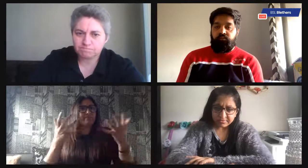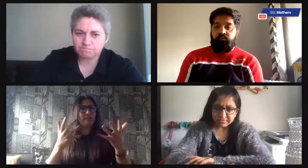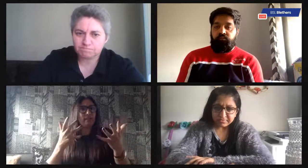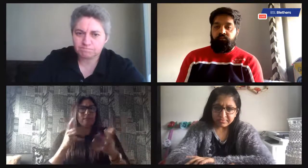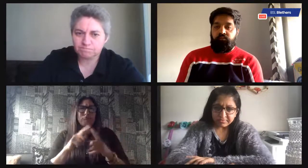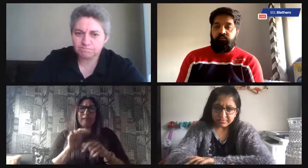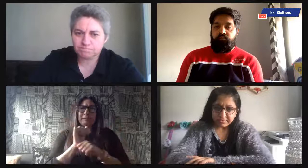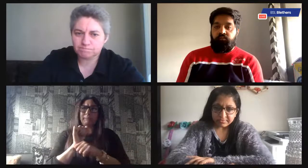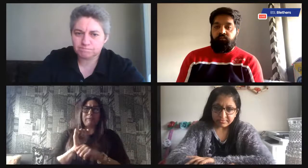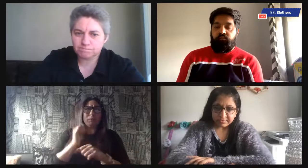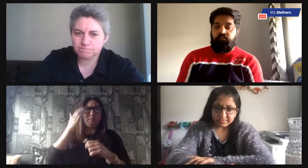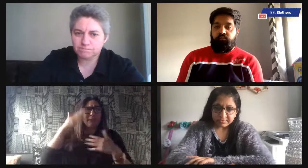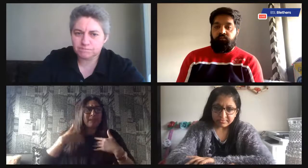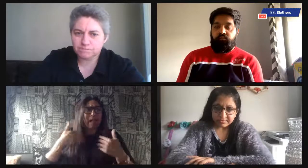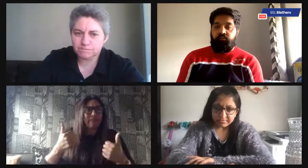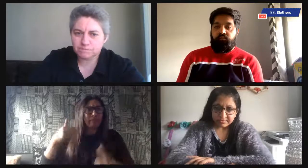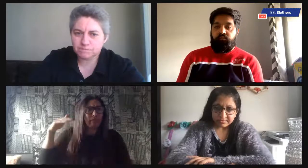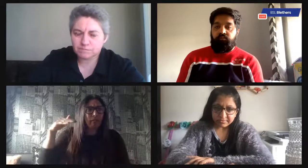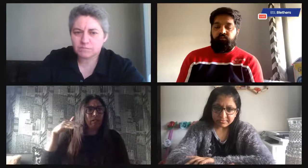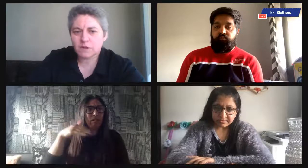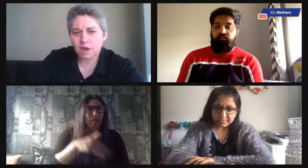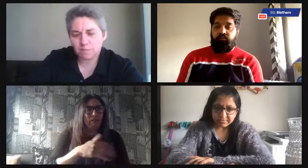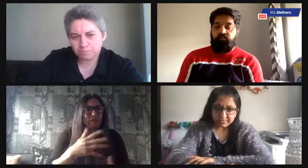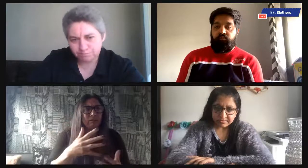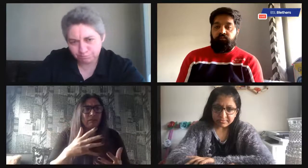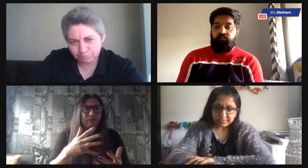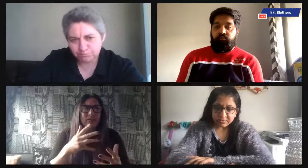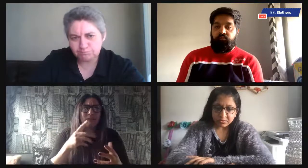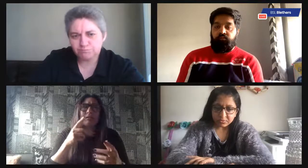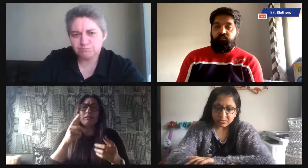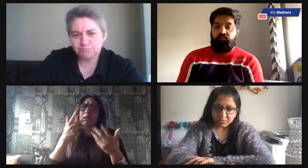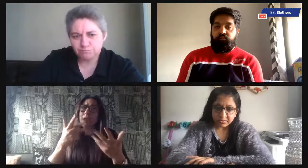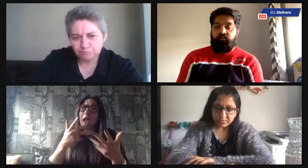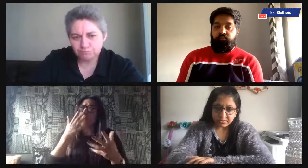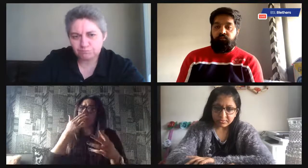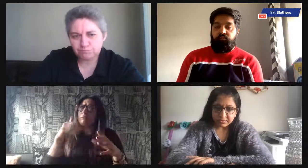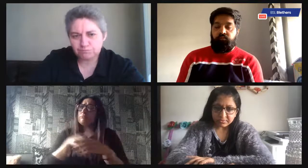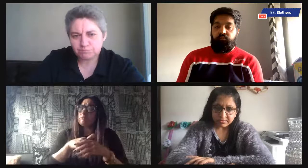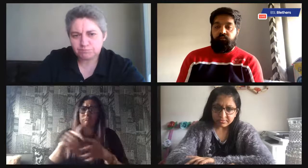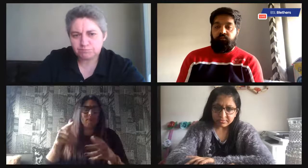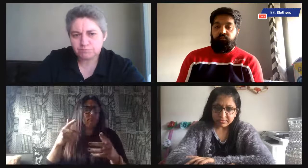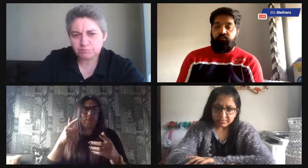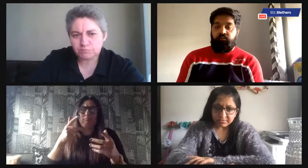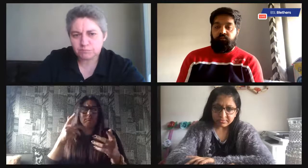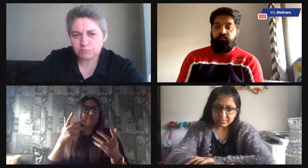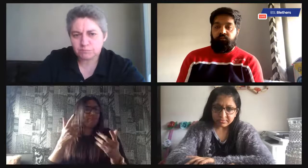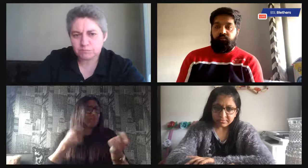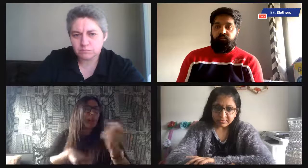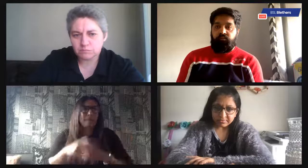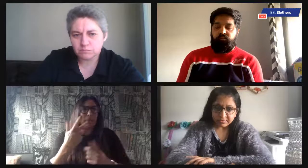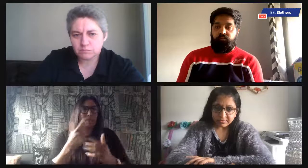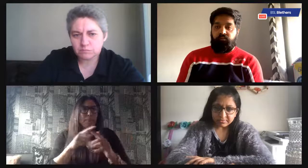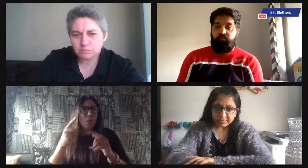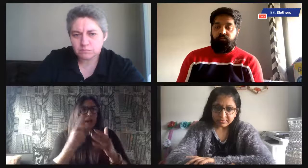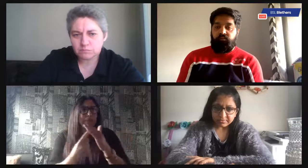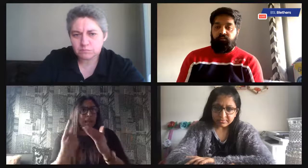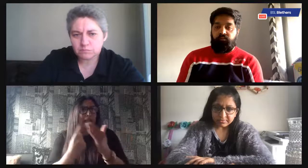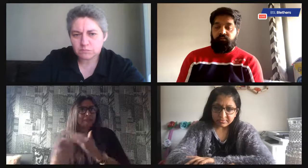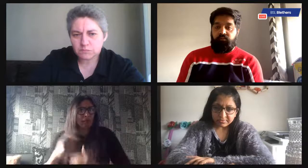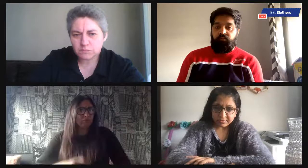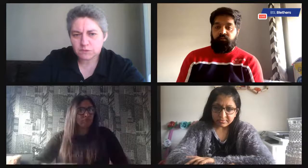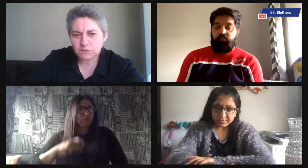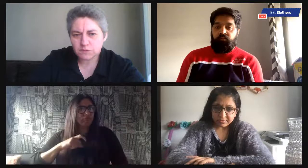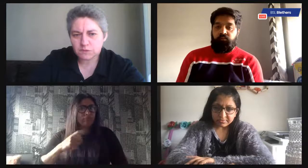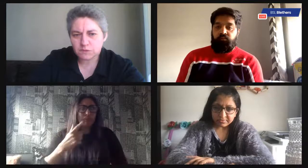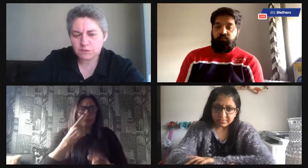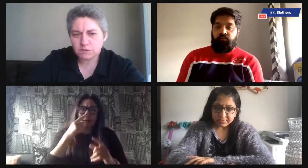having confidence to participate in real life and to also prevent mental health issues coming in the future. A